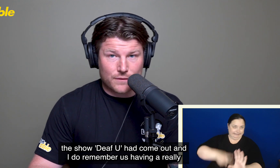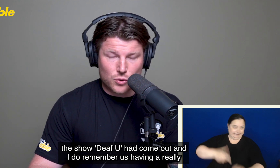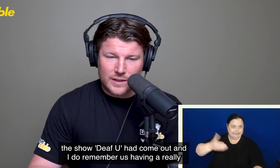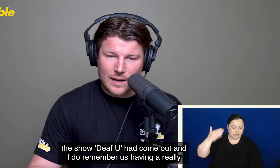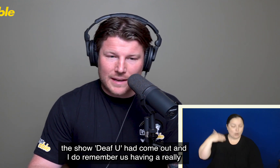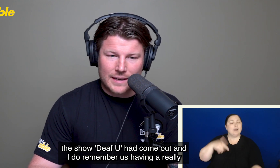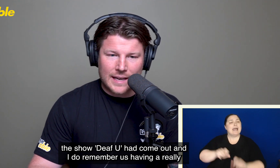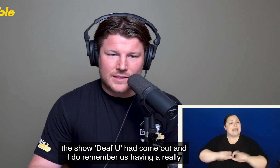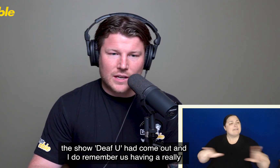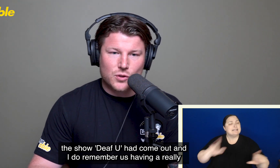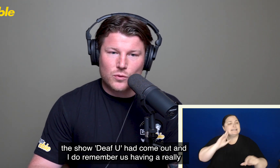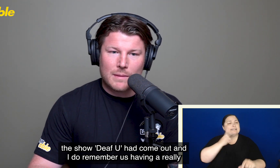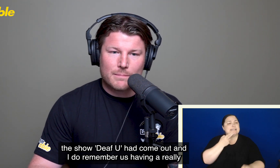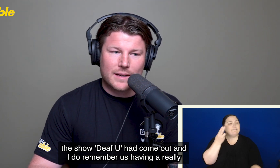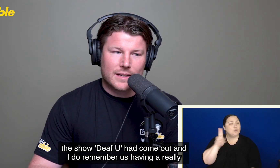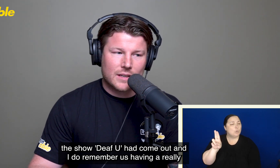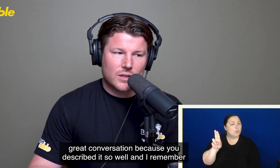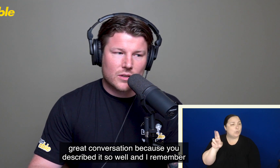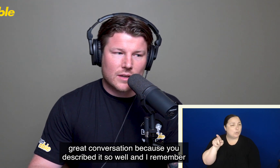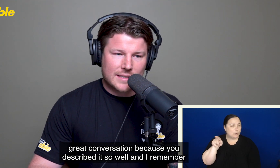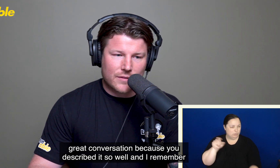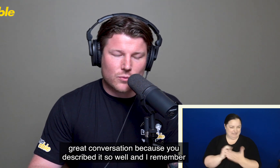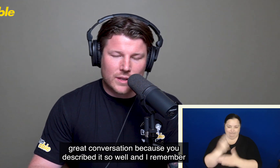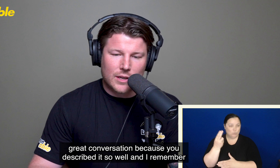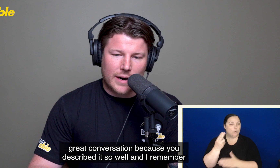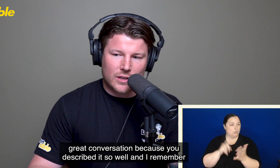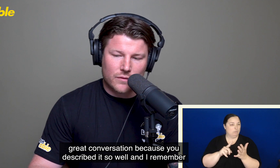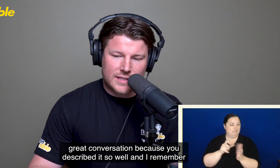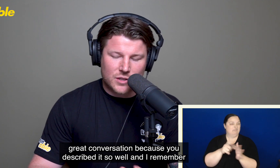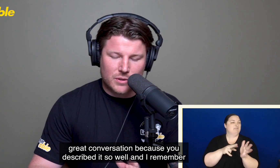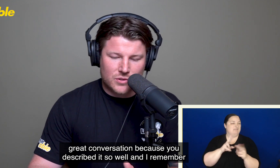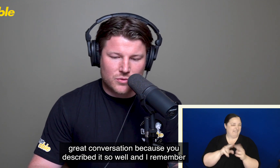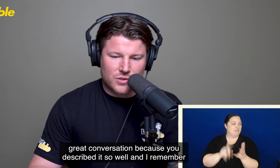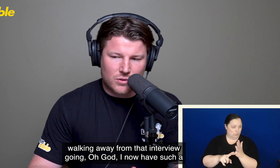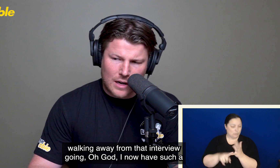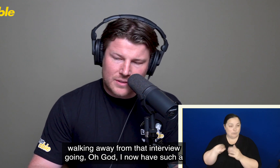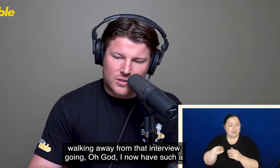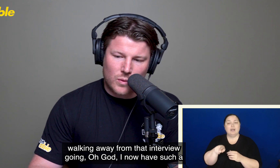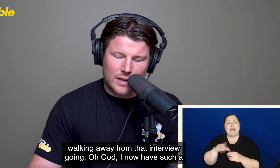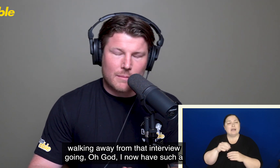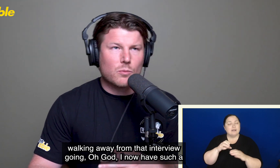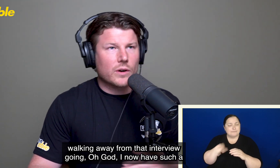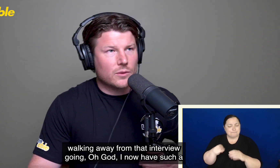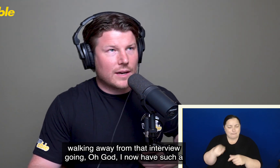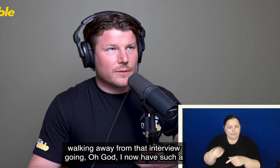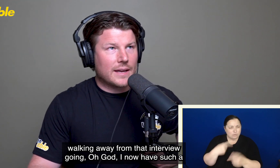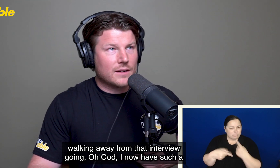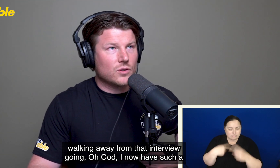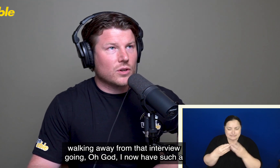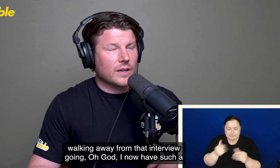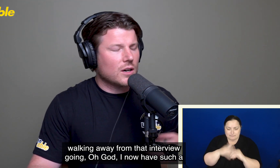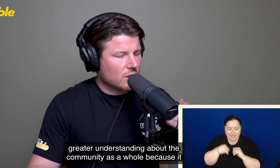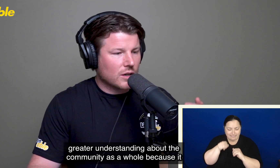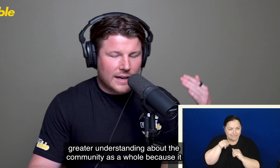Deaf You had come out, and I do remember us having a really great conversation because you described it so well. And I remember walking away from that